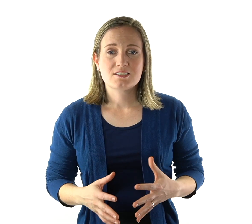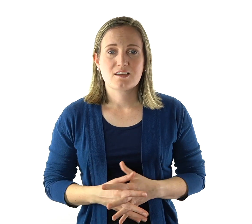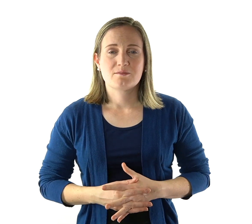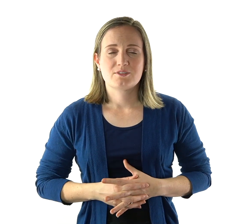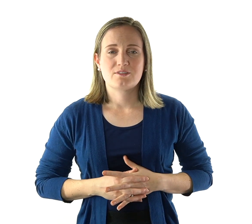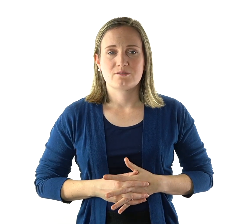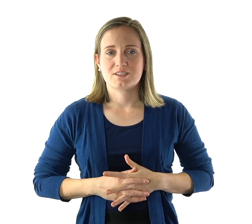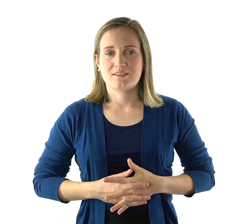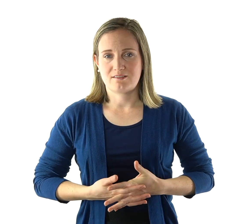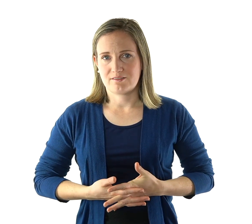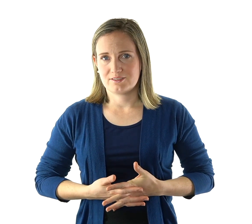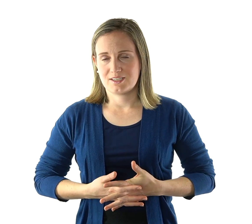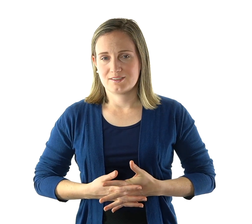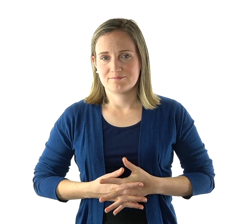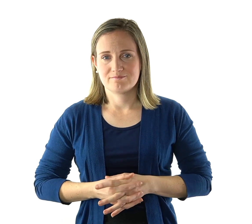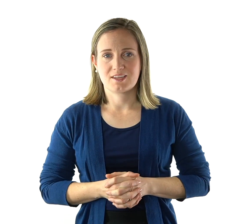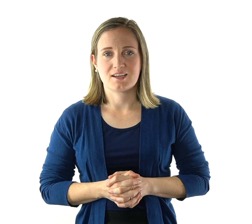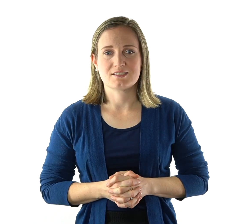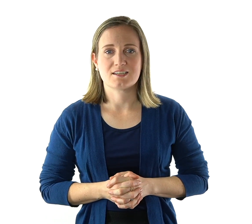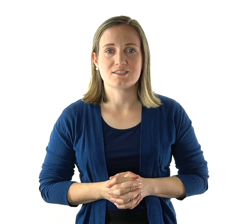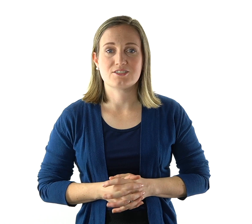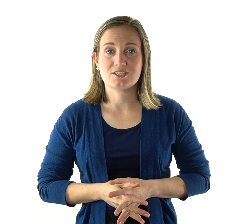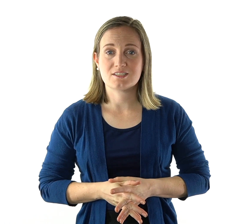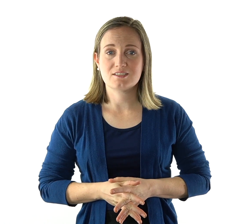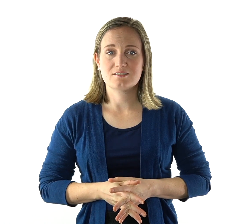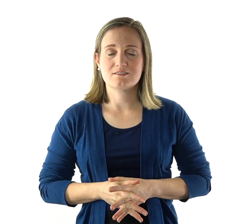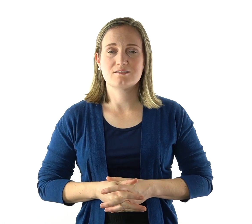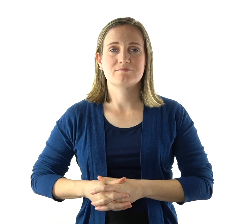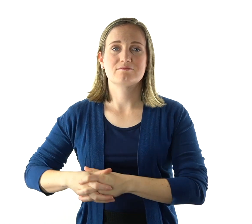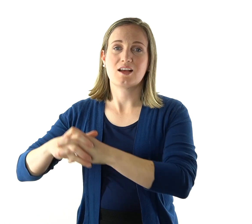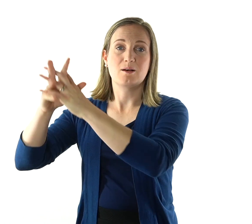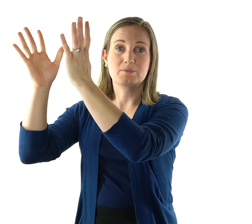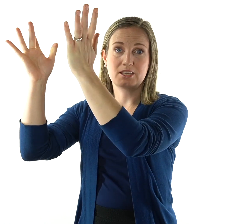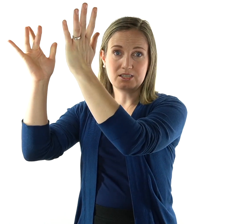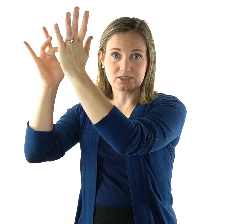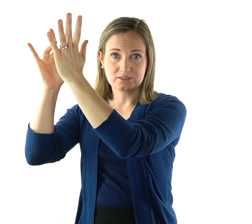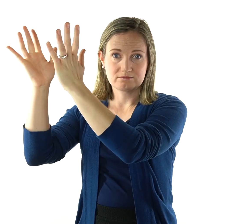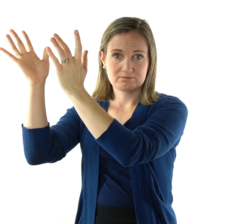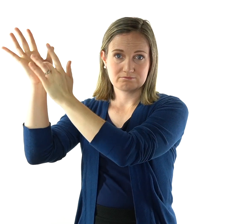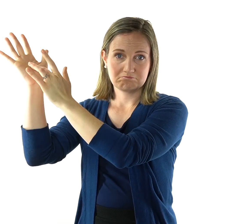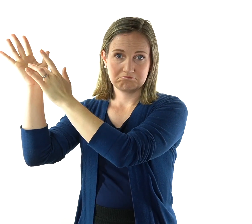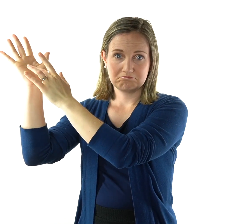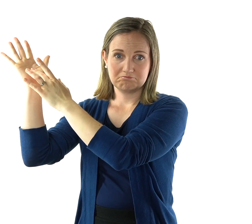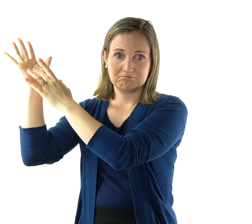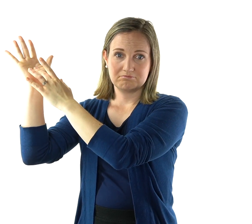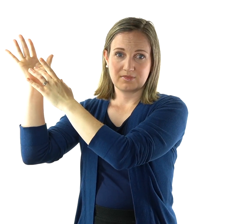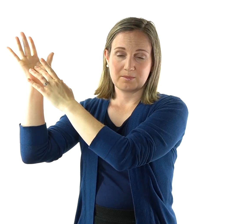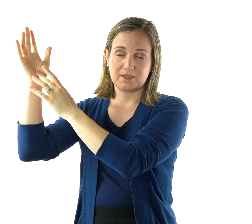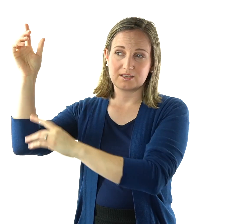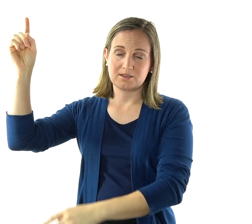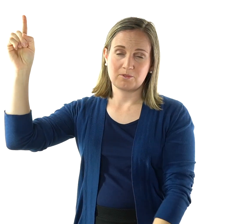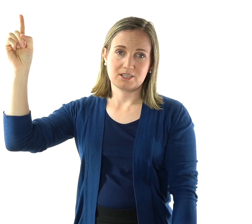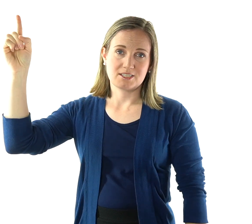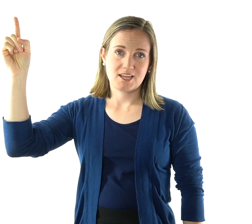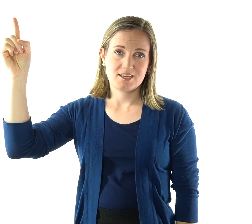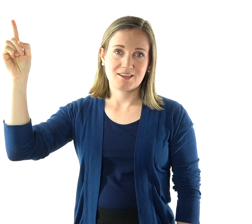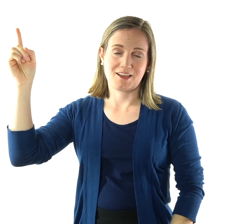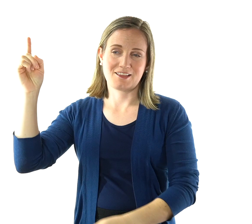come to those he loved? I signed Jesus up here because I want to I